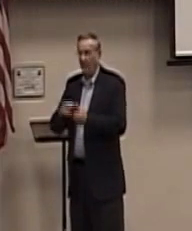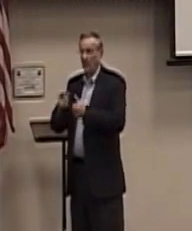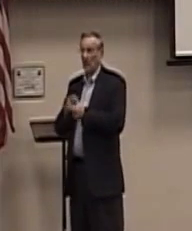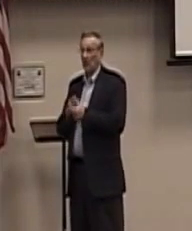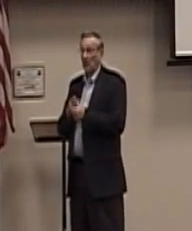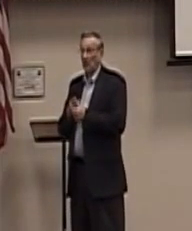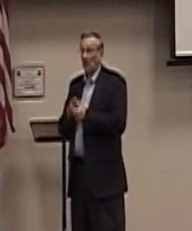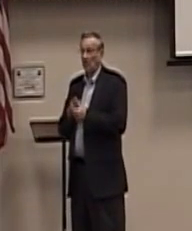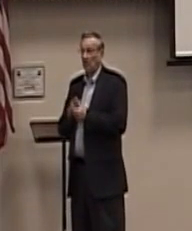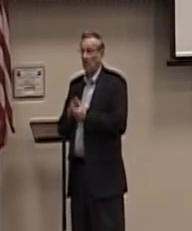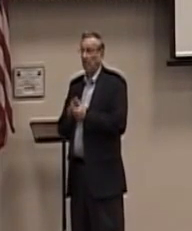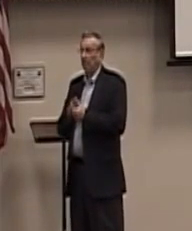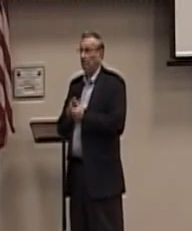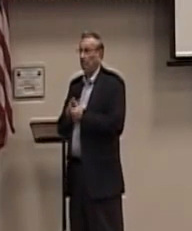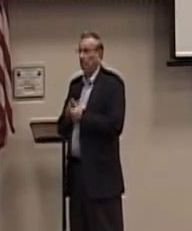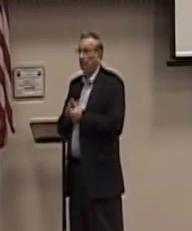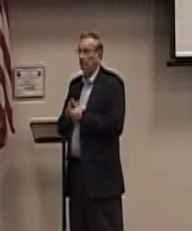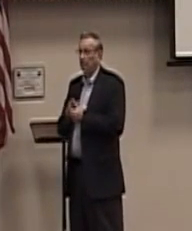these,